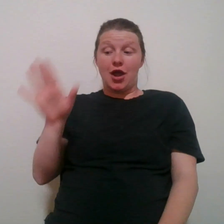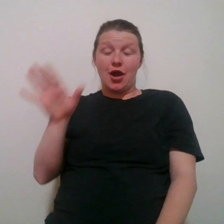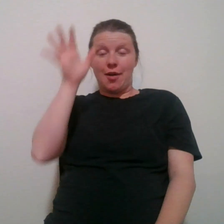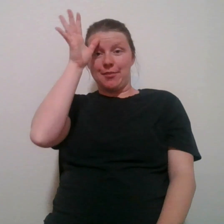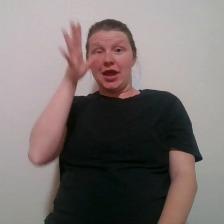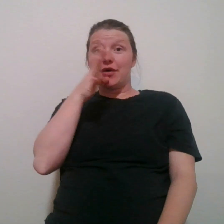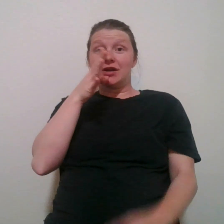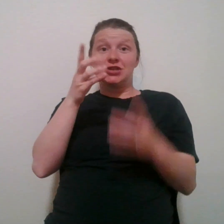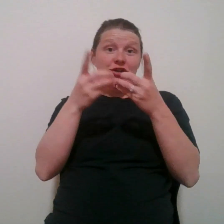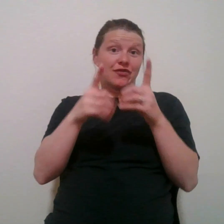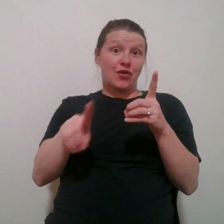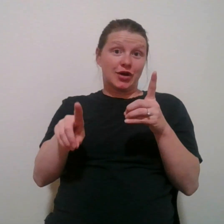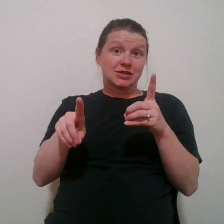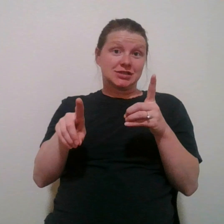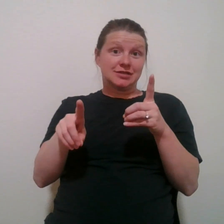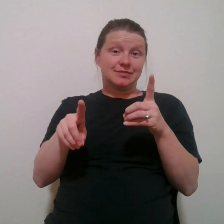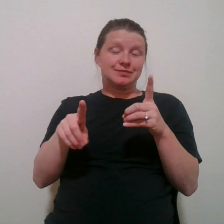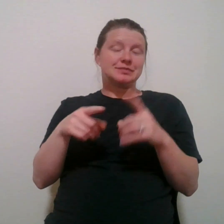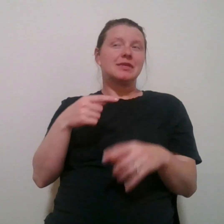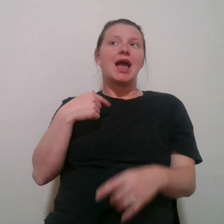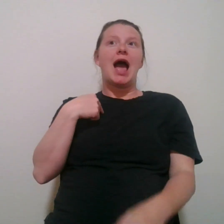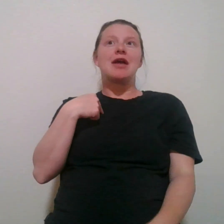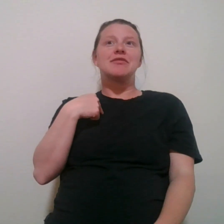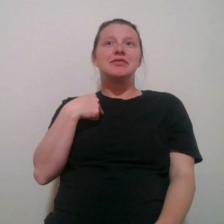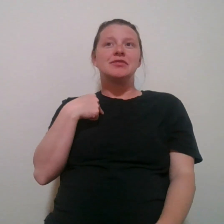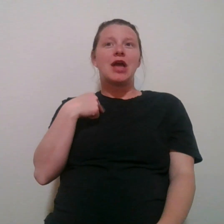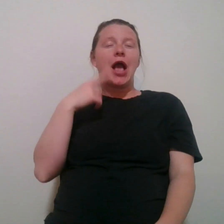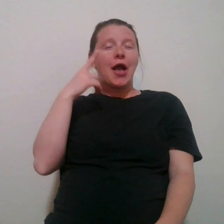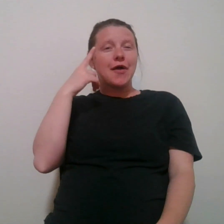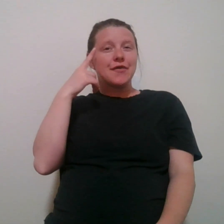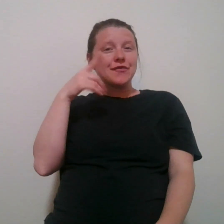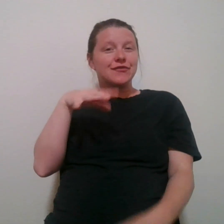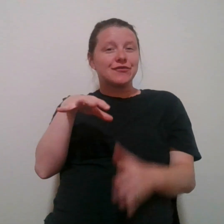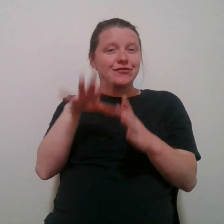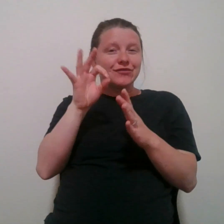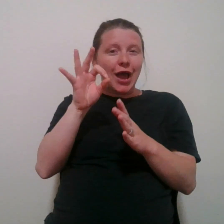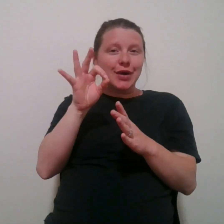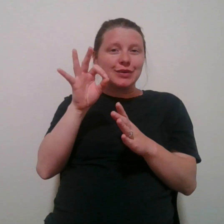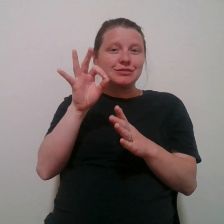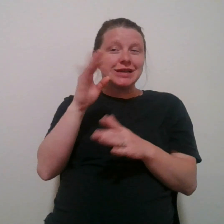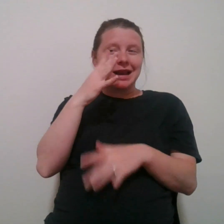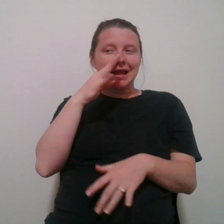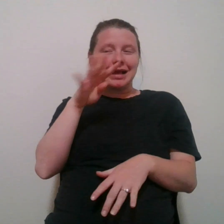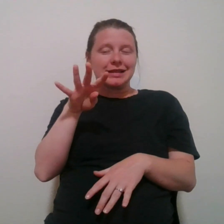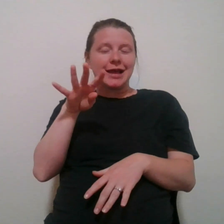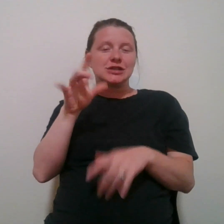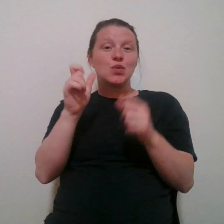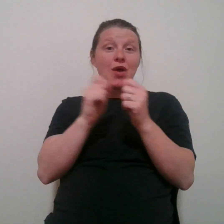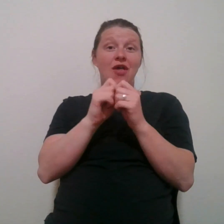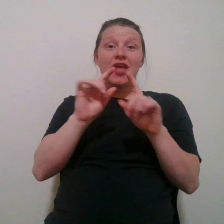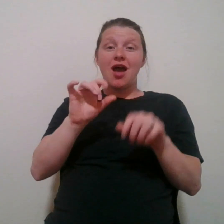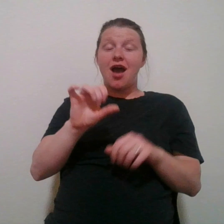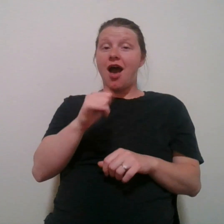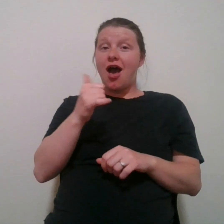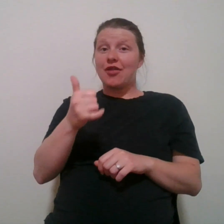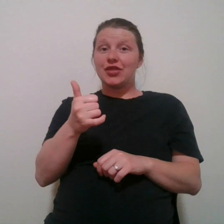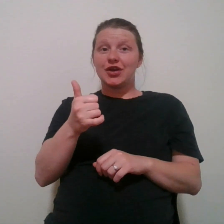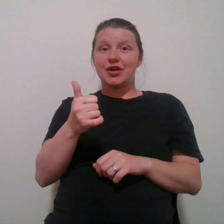detected neglect in the other types of environments also. What type of emotional